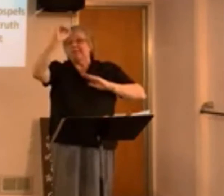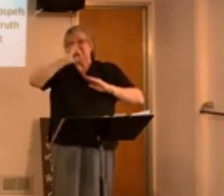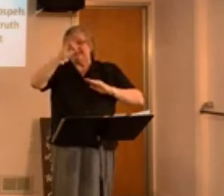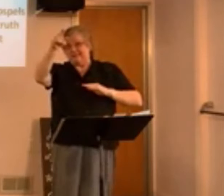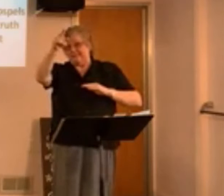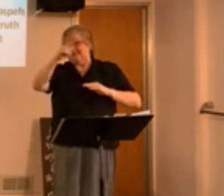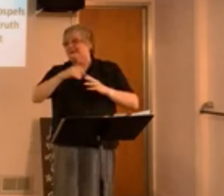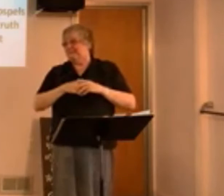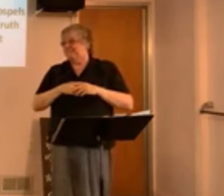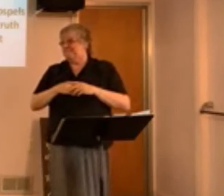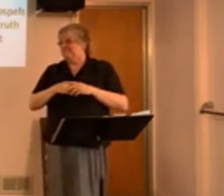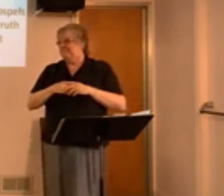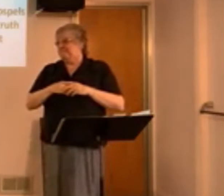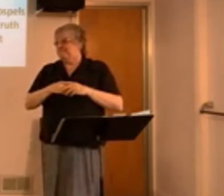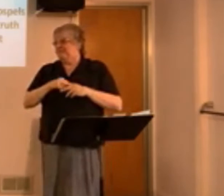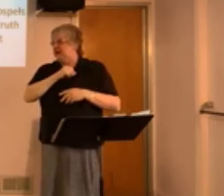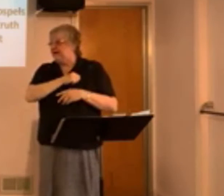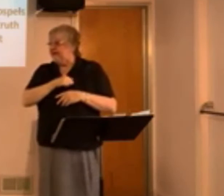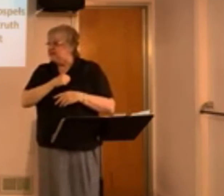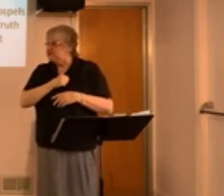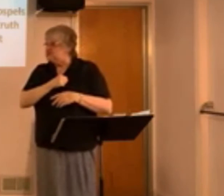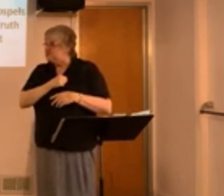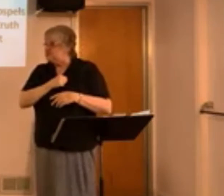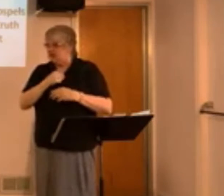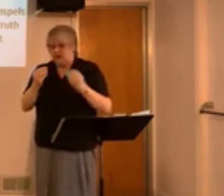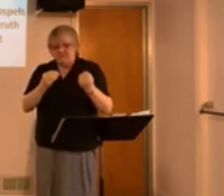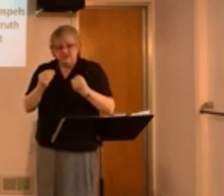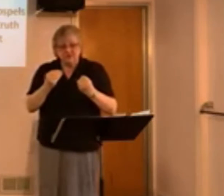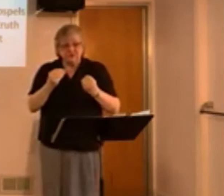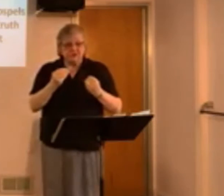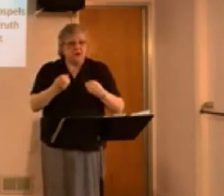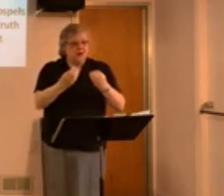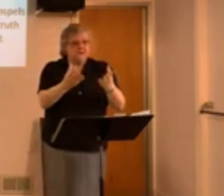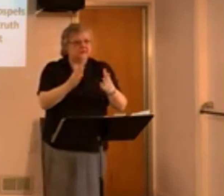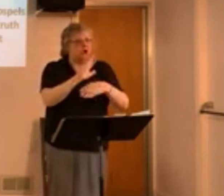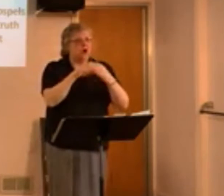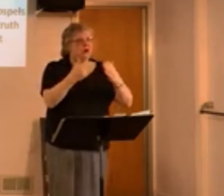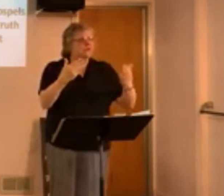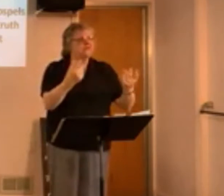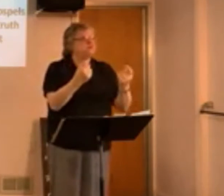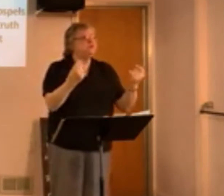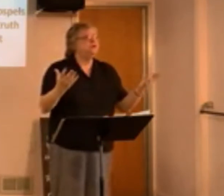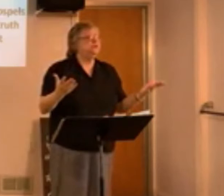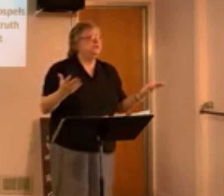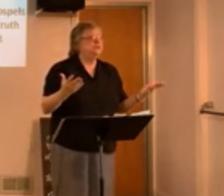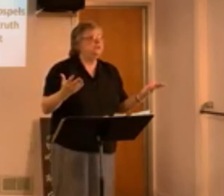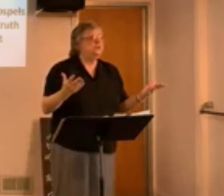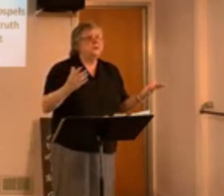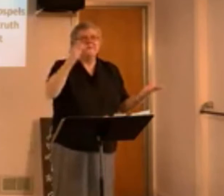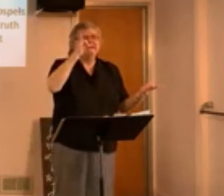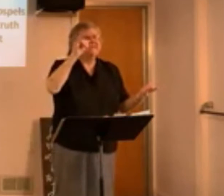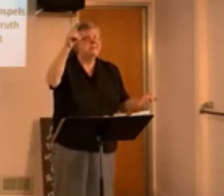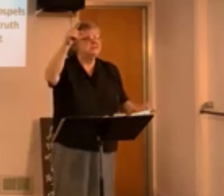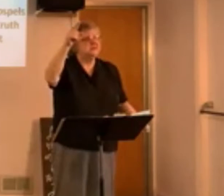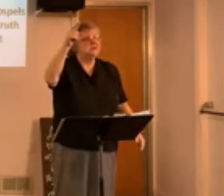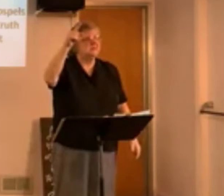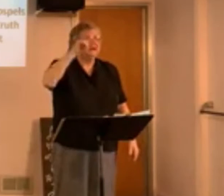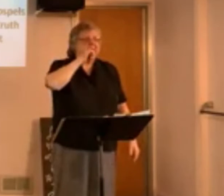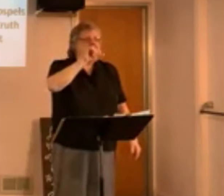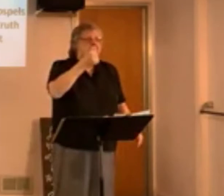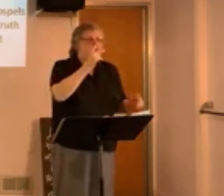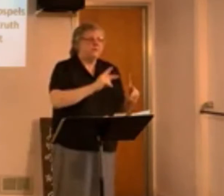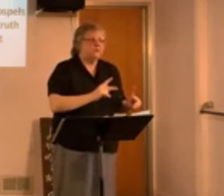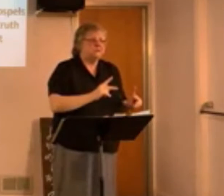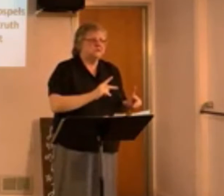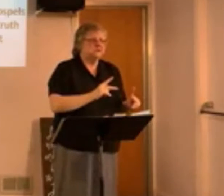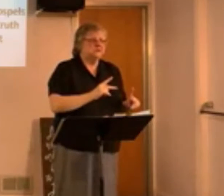Christ in your attitude, in your ministry, your giving, all those things. And with that, that will help all